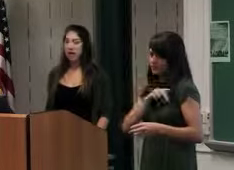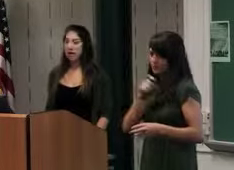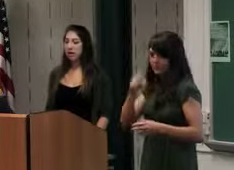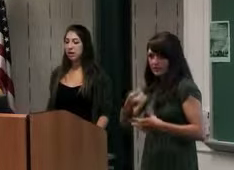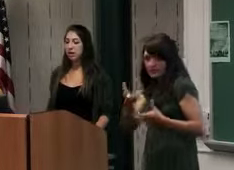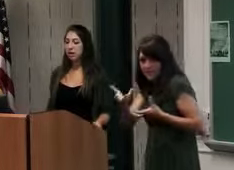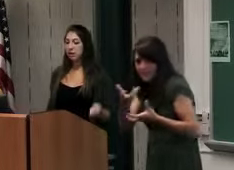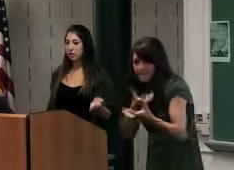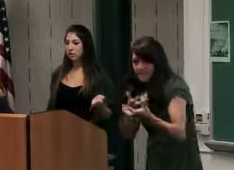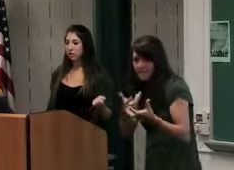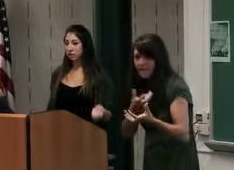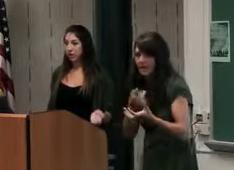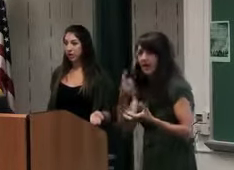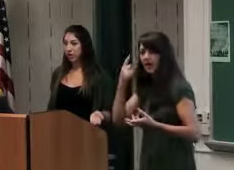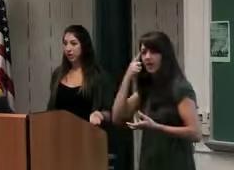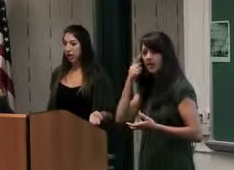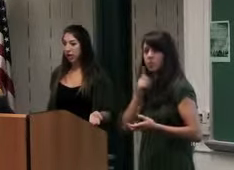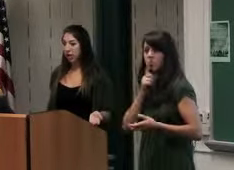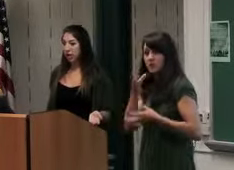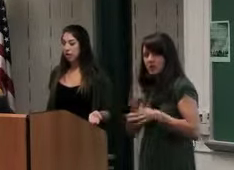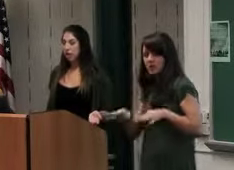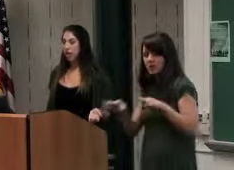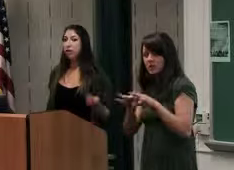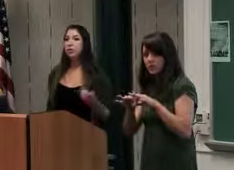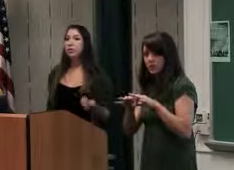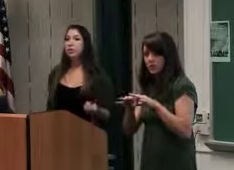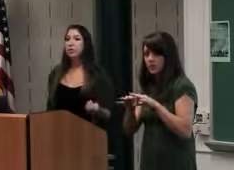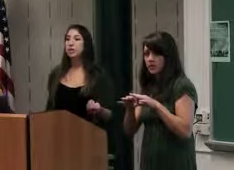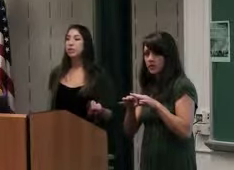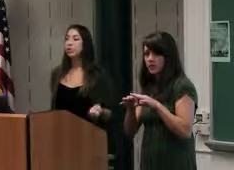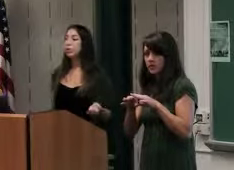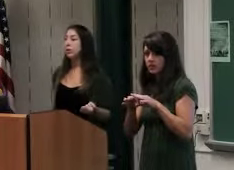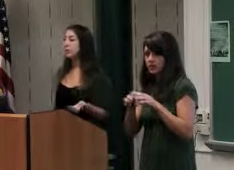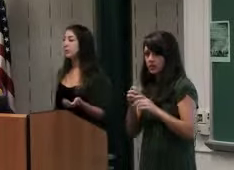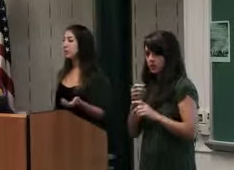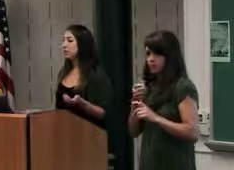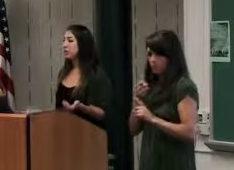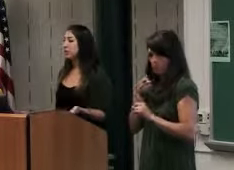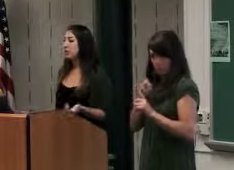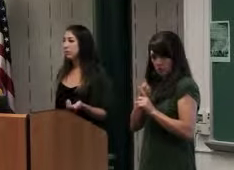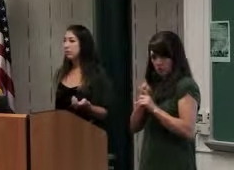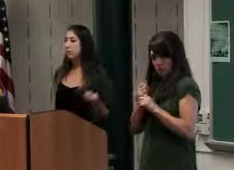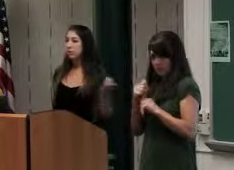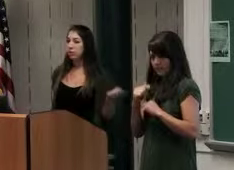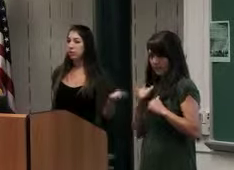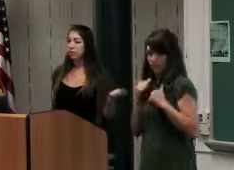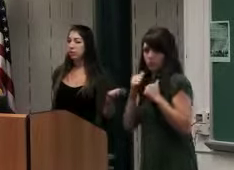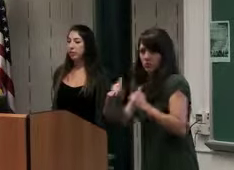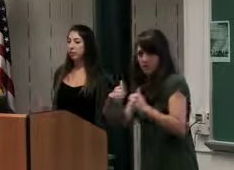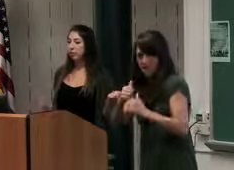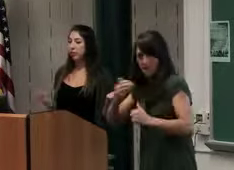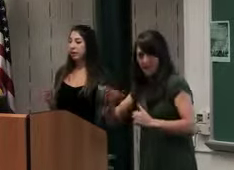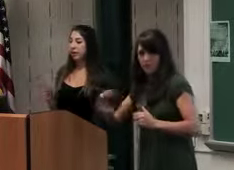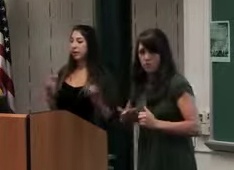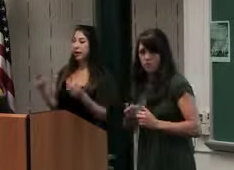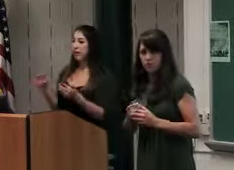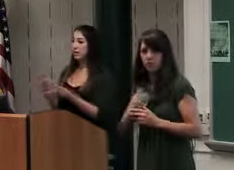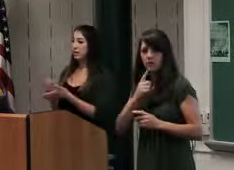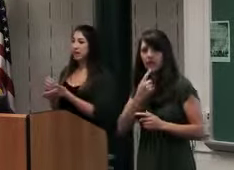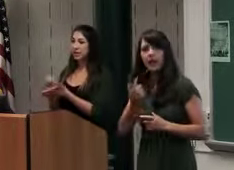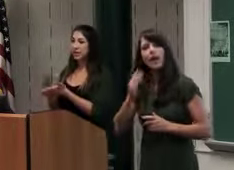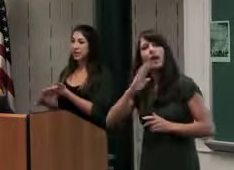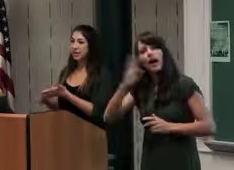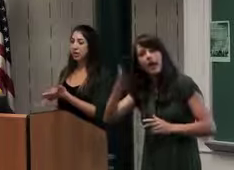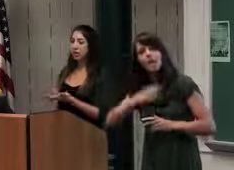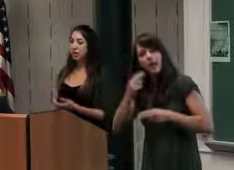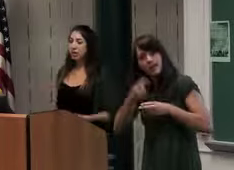person. And I also think it's really important that you be the person who introduces yourself. Don't have your mentor being like, okay,